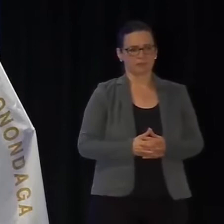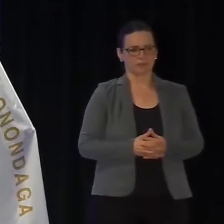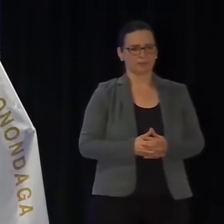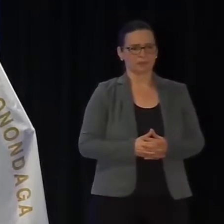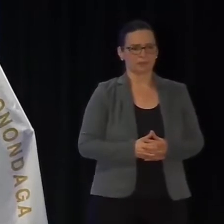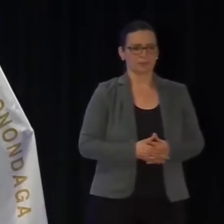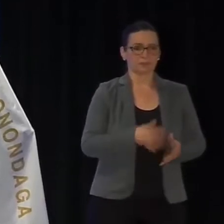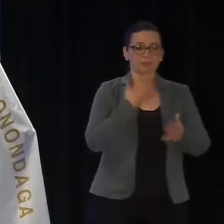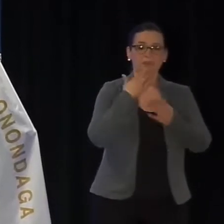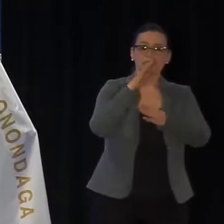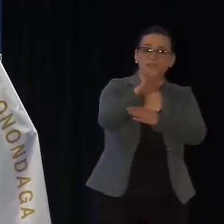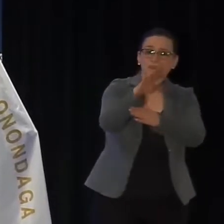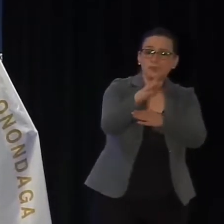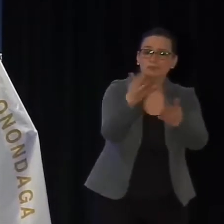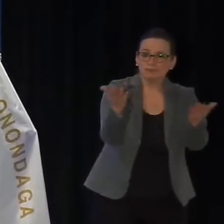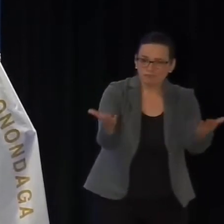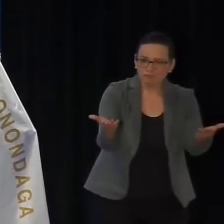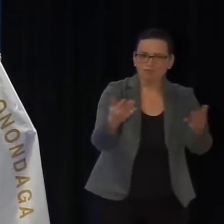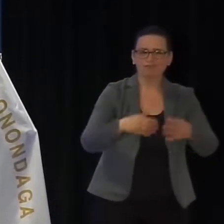Good afternoon.